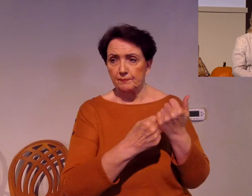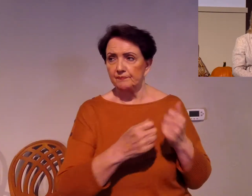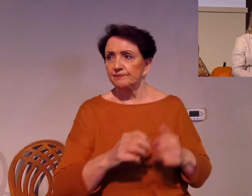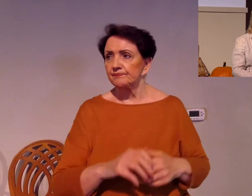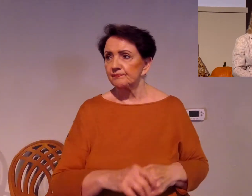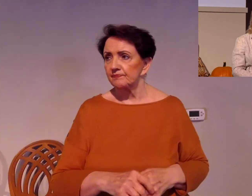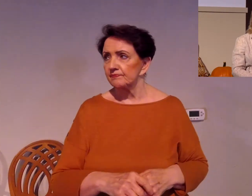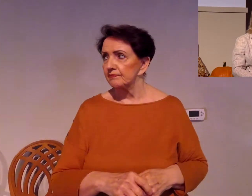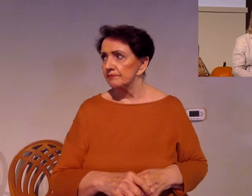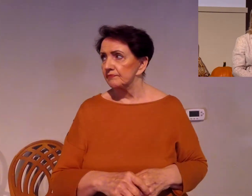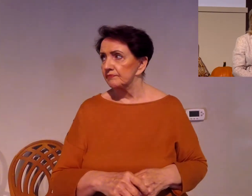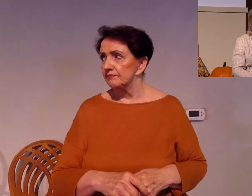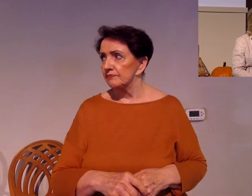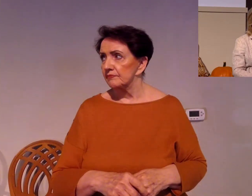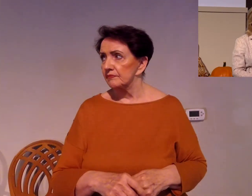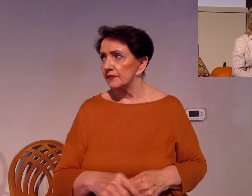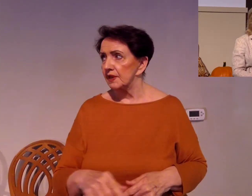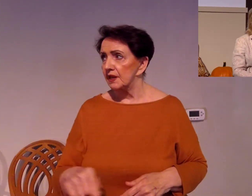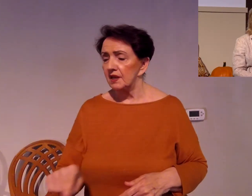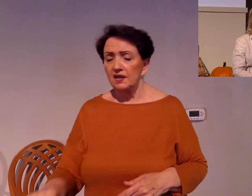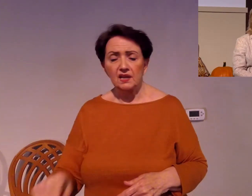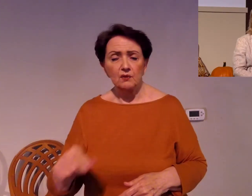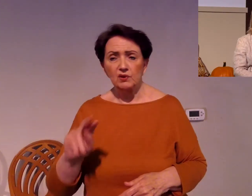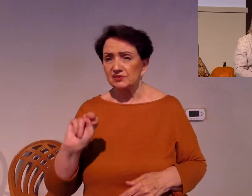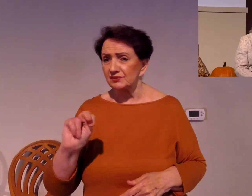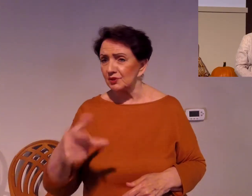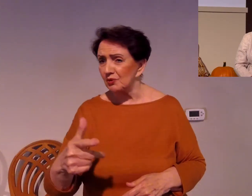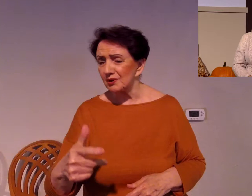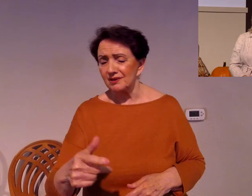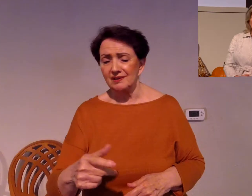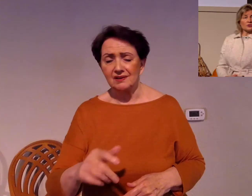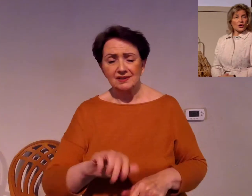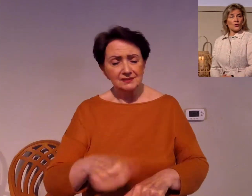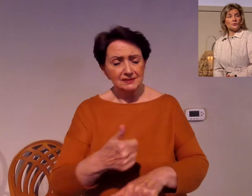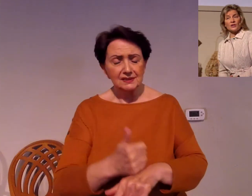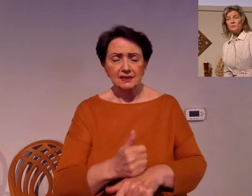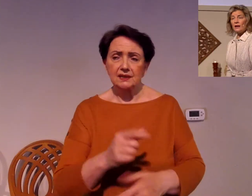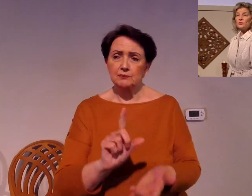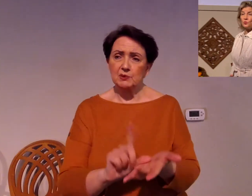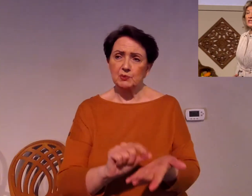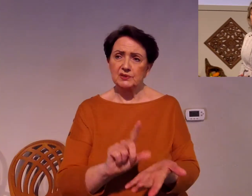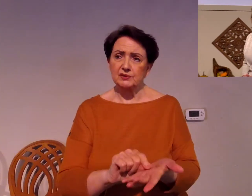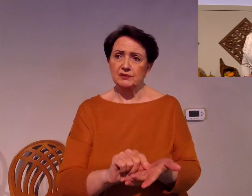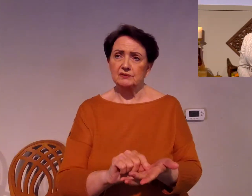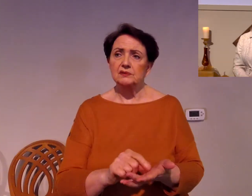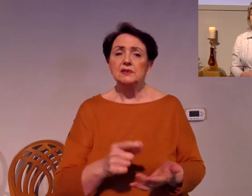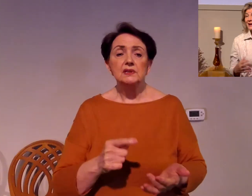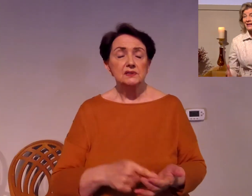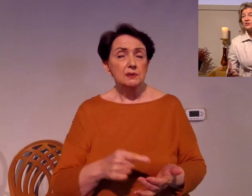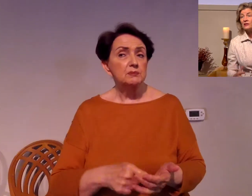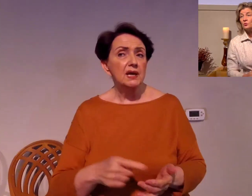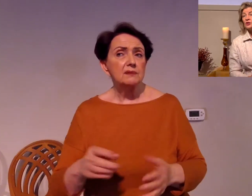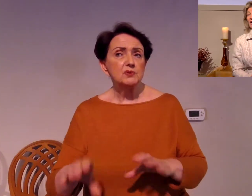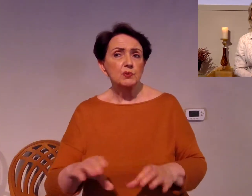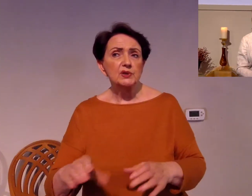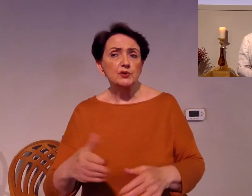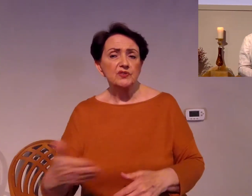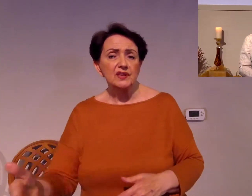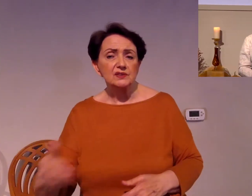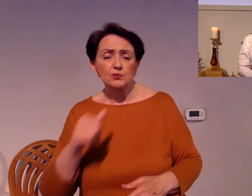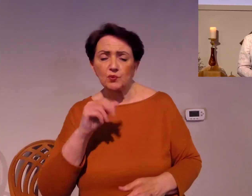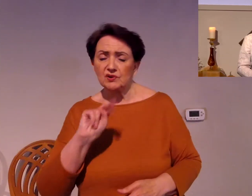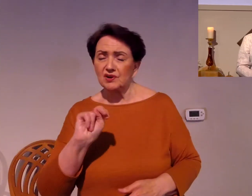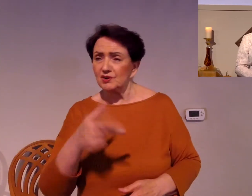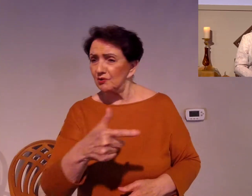This guy was not good at that. He was incompetent in installing a printer. So sometimes we do things that actually we're not good